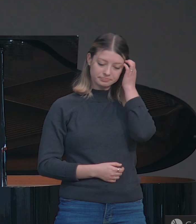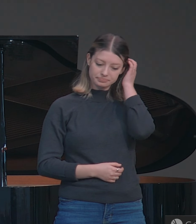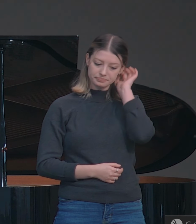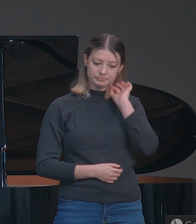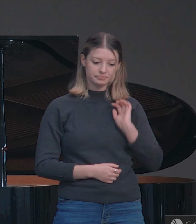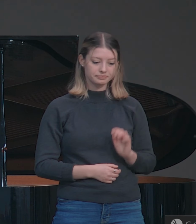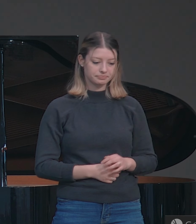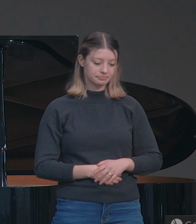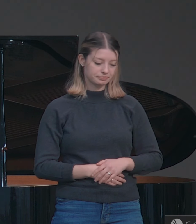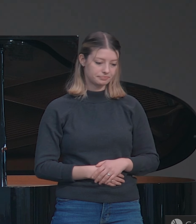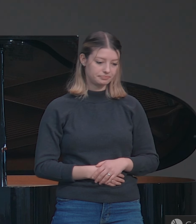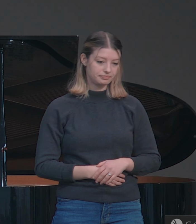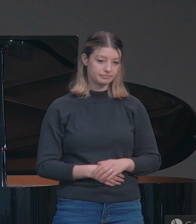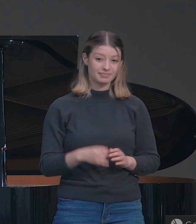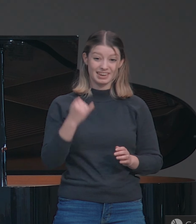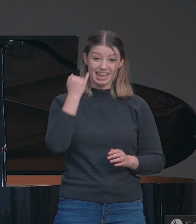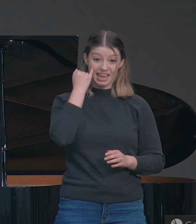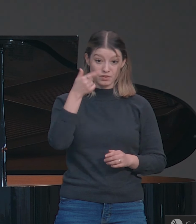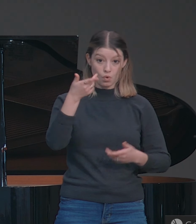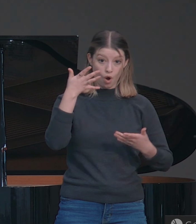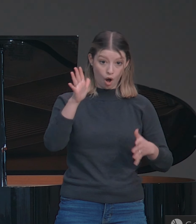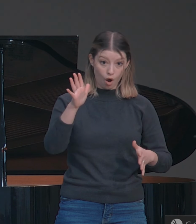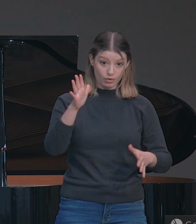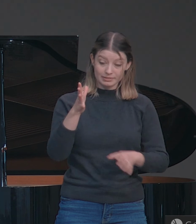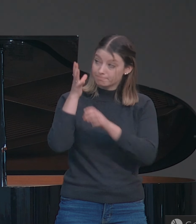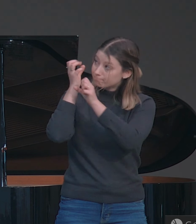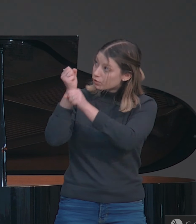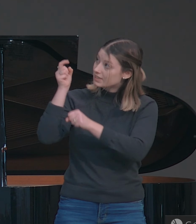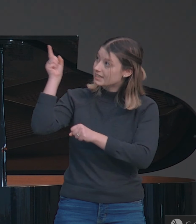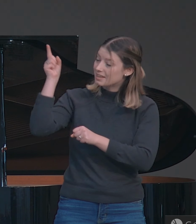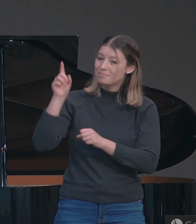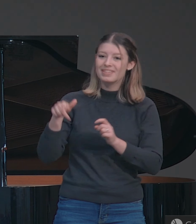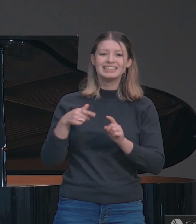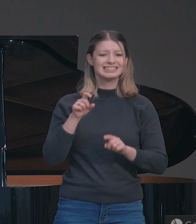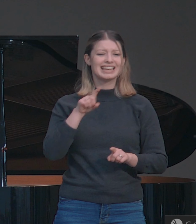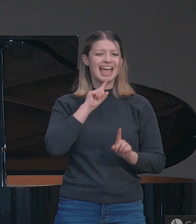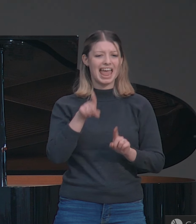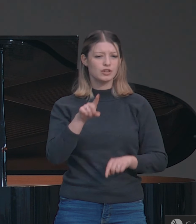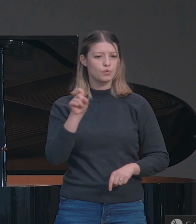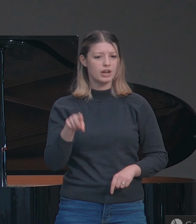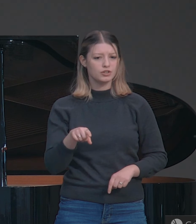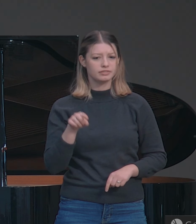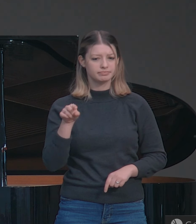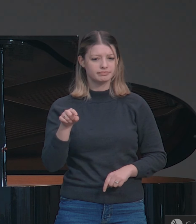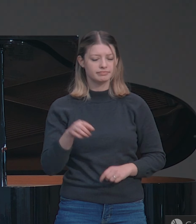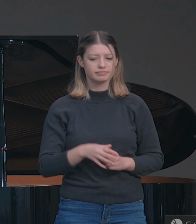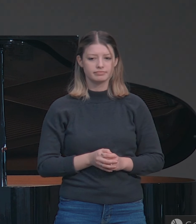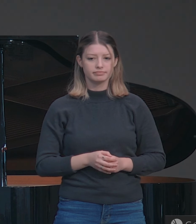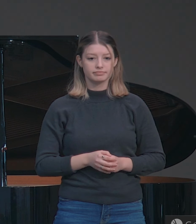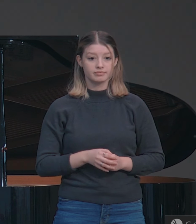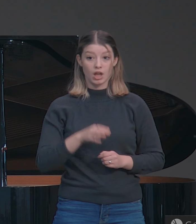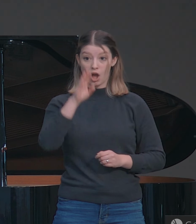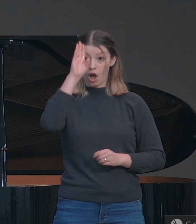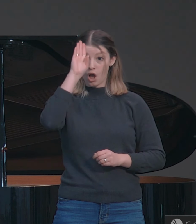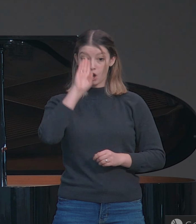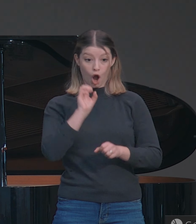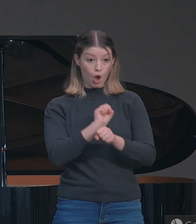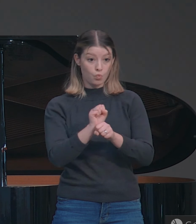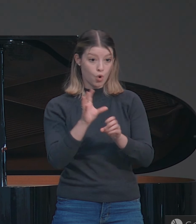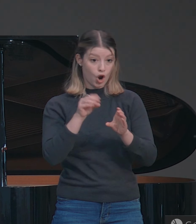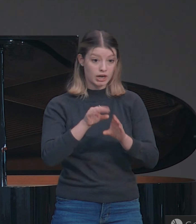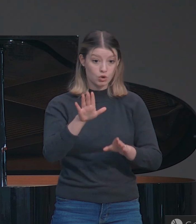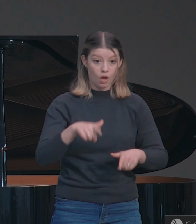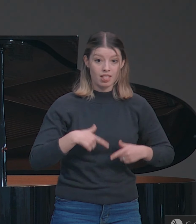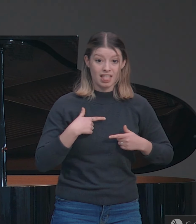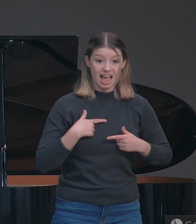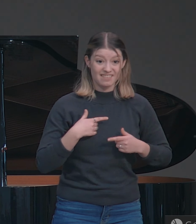But if you have placed your faith in him, then answer this question. Is the work God is doing on your behalf